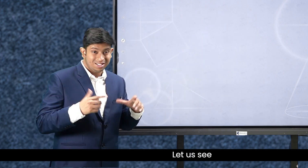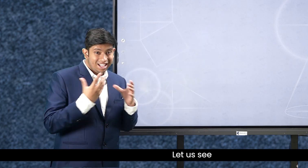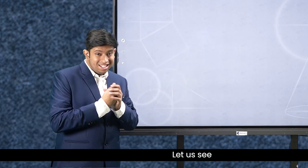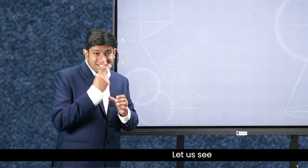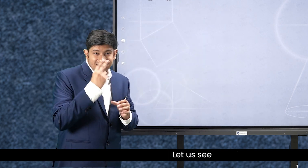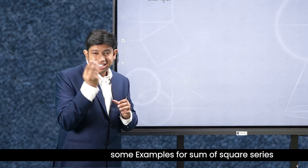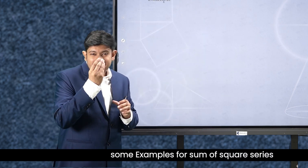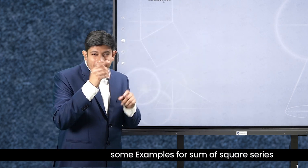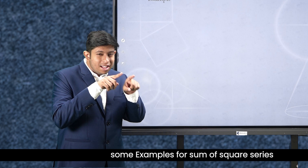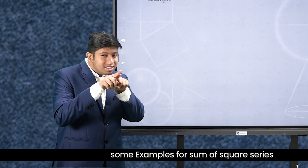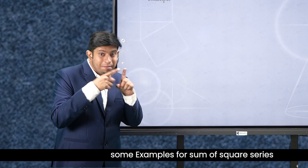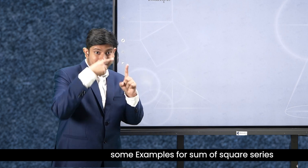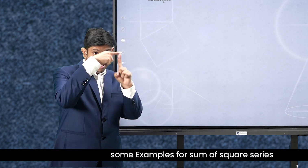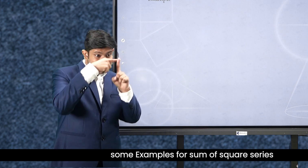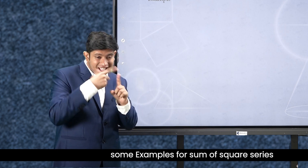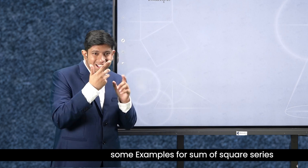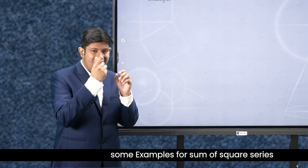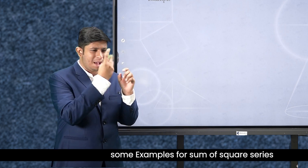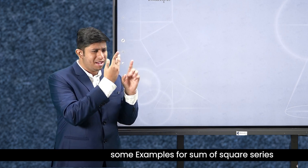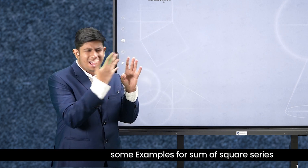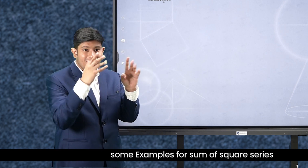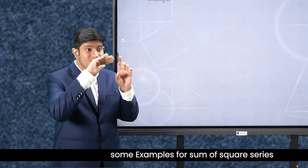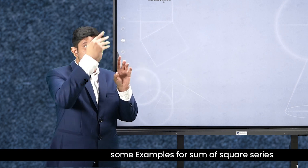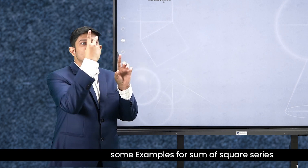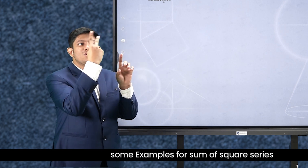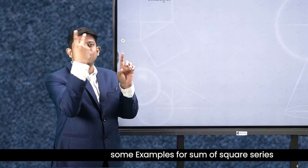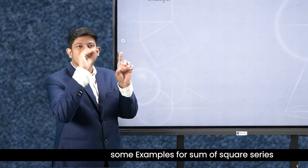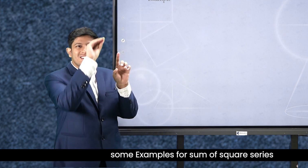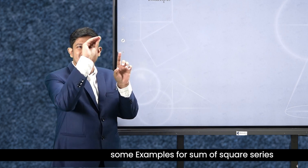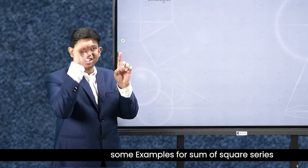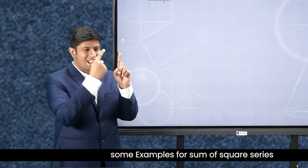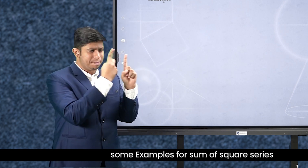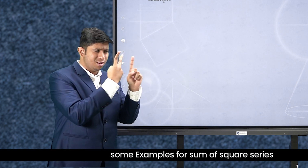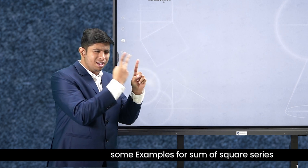Let us see some examples for sum of square series.